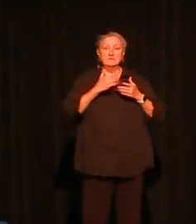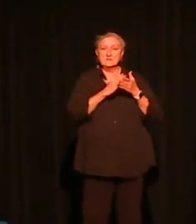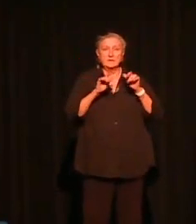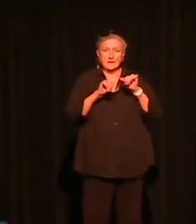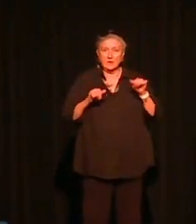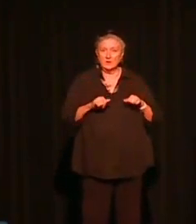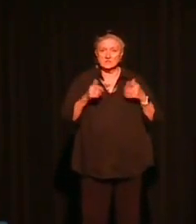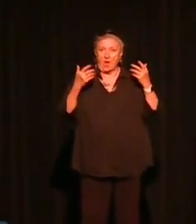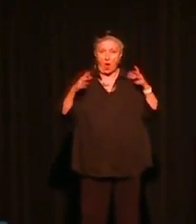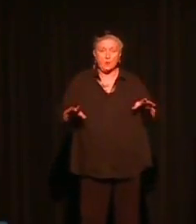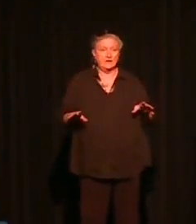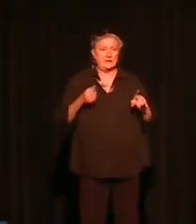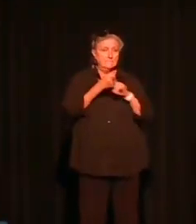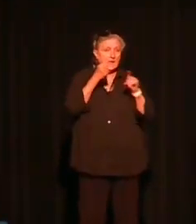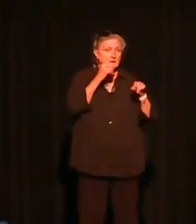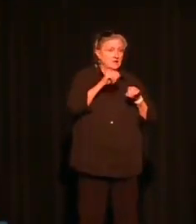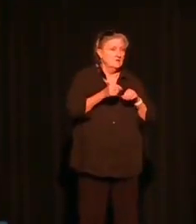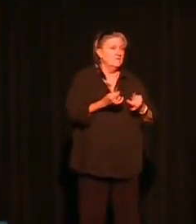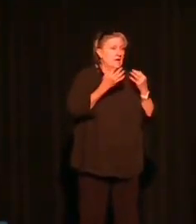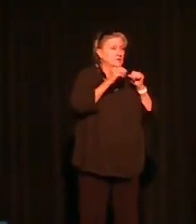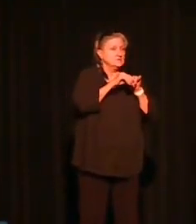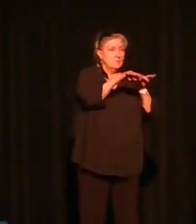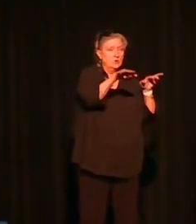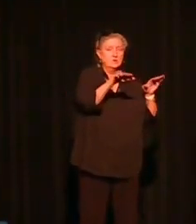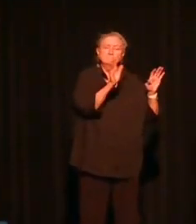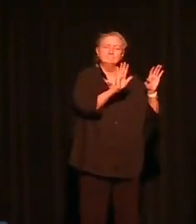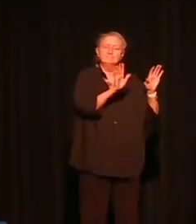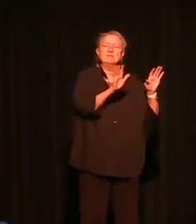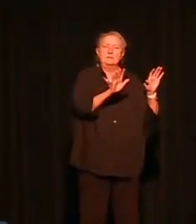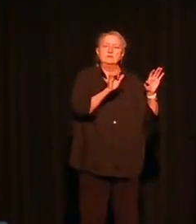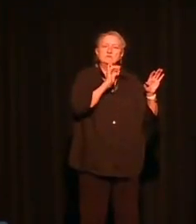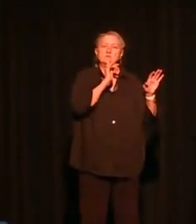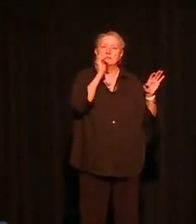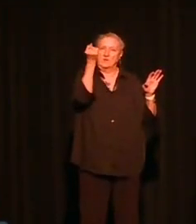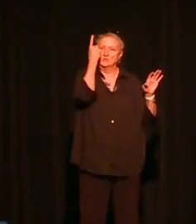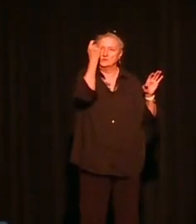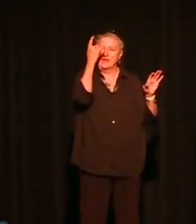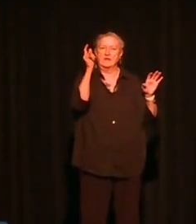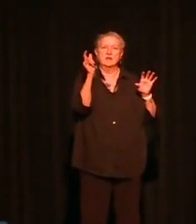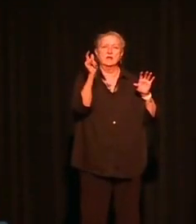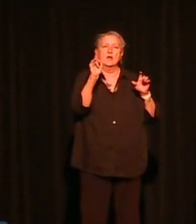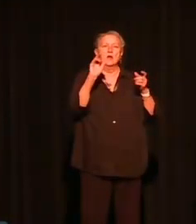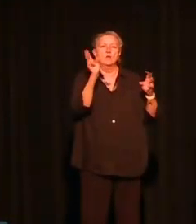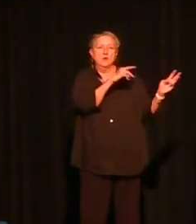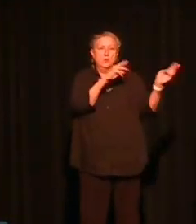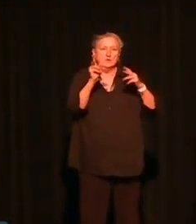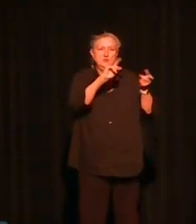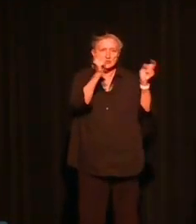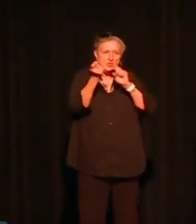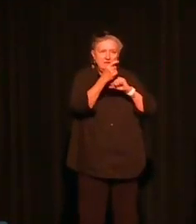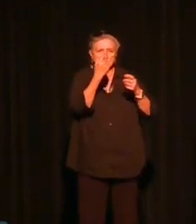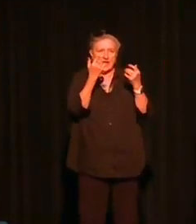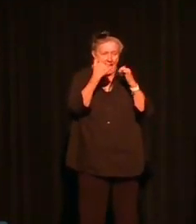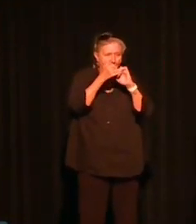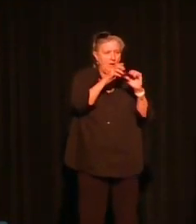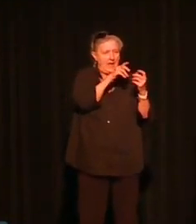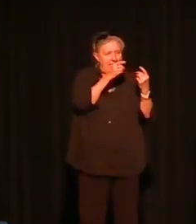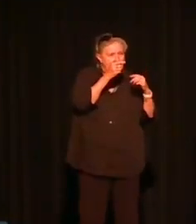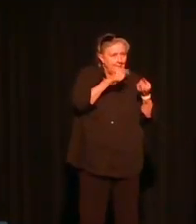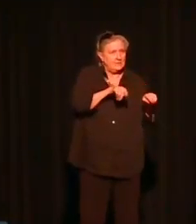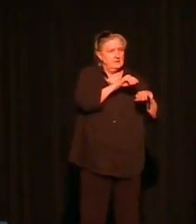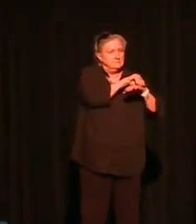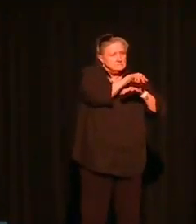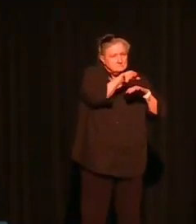the areas that have already been impacted by fire, we just want to make sure that you're understanding what is transpiring and how that smoke may